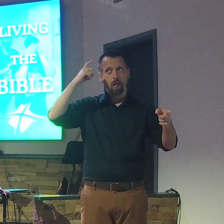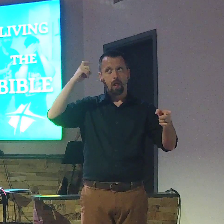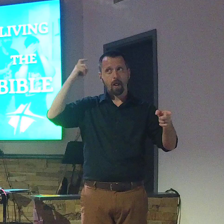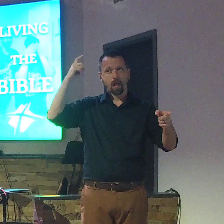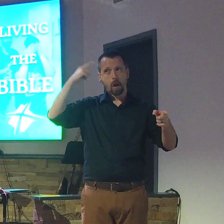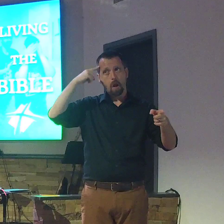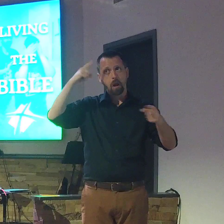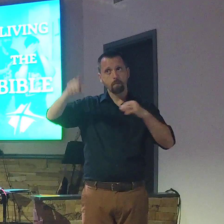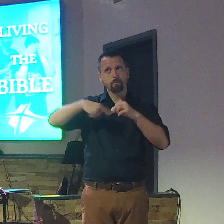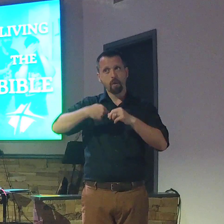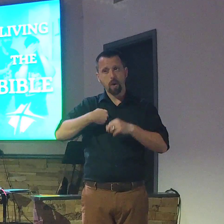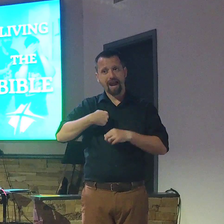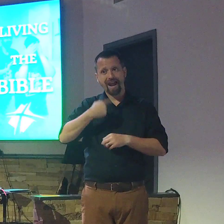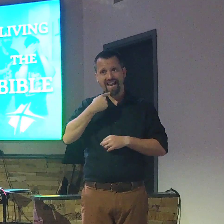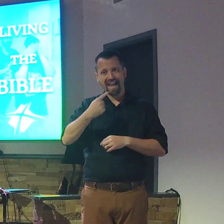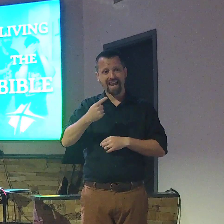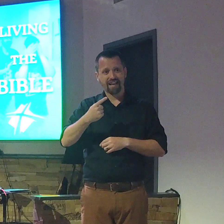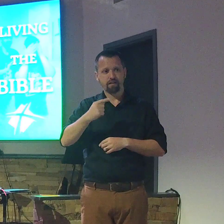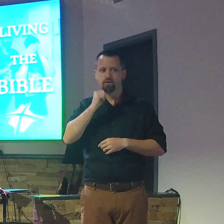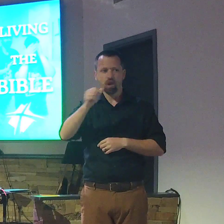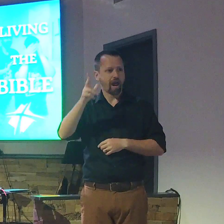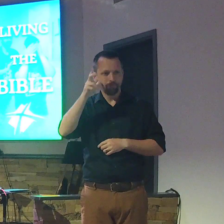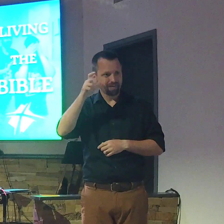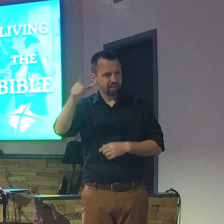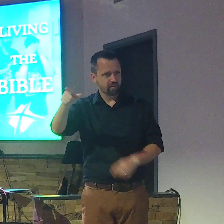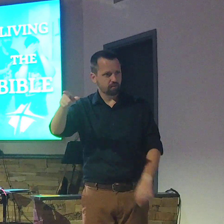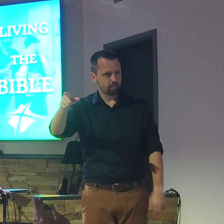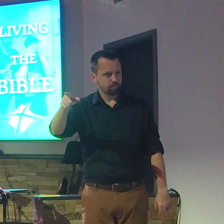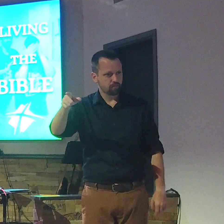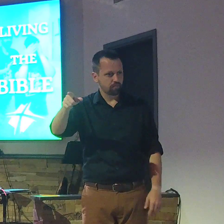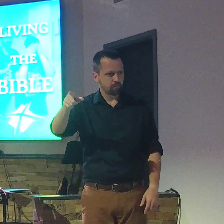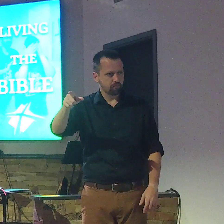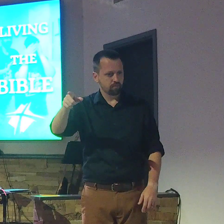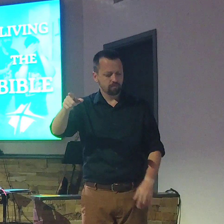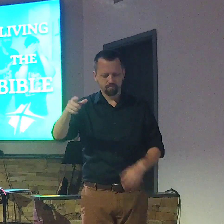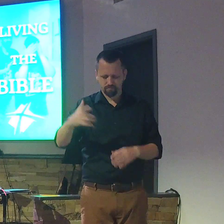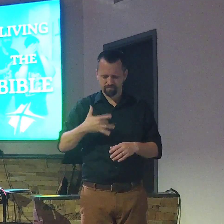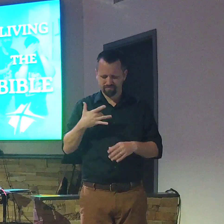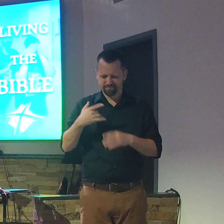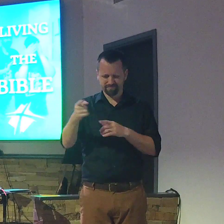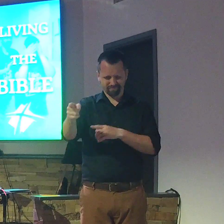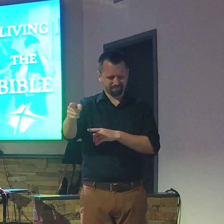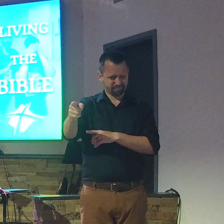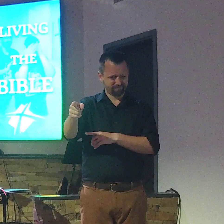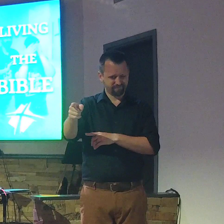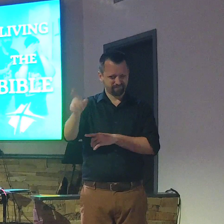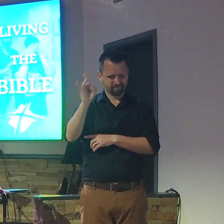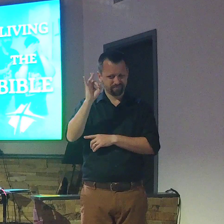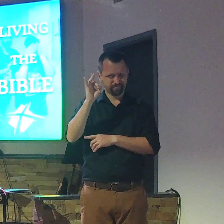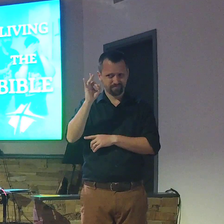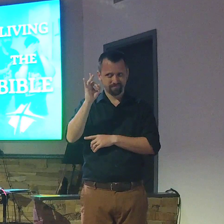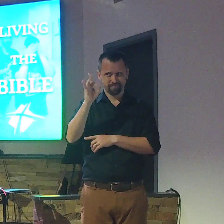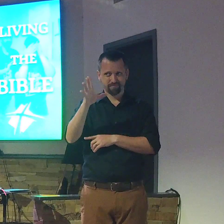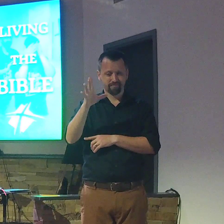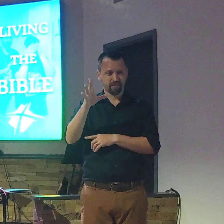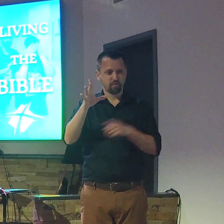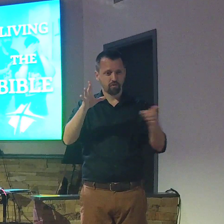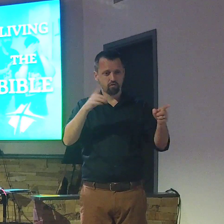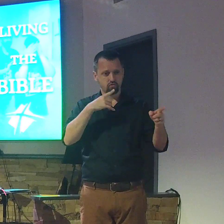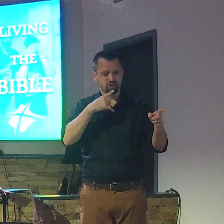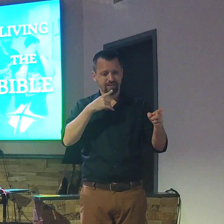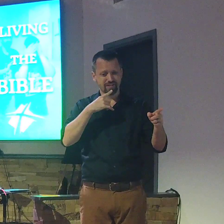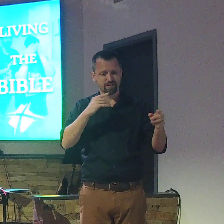you want to say. And how does that come across to the person opposite you? It comes across this way, that what you have to